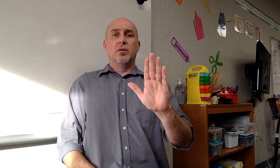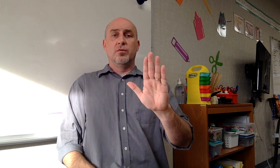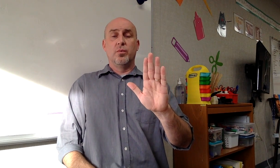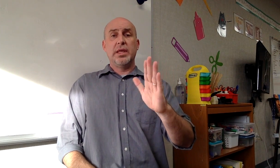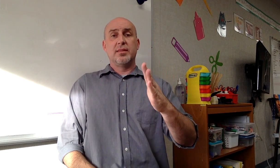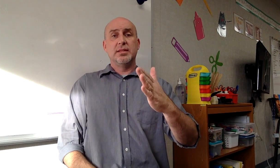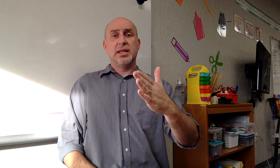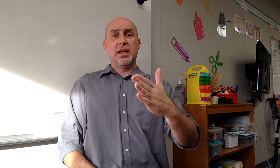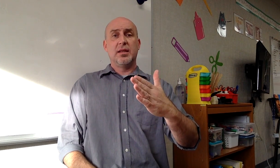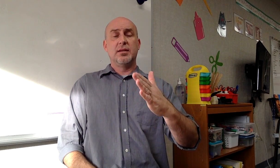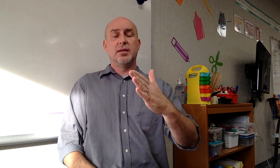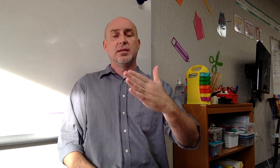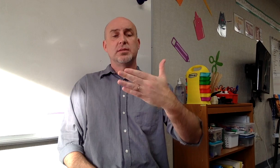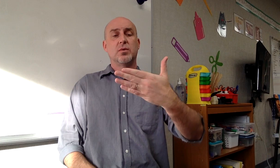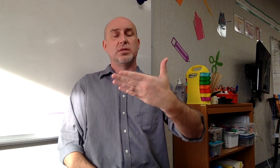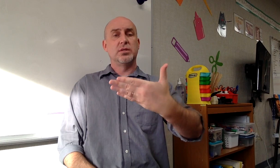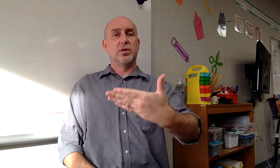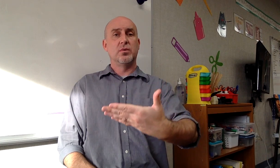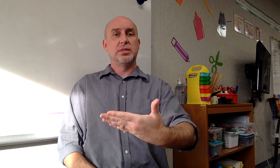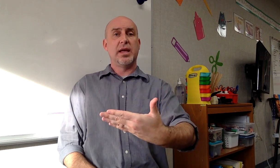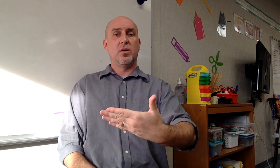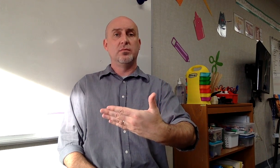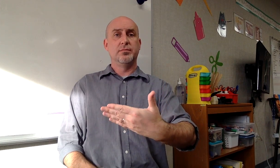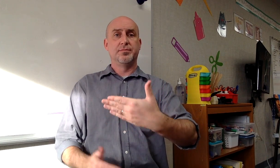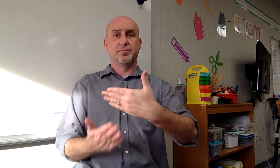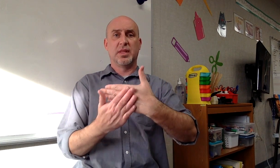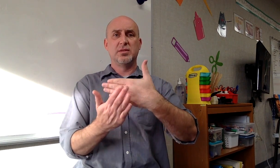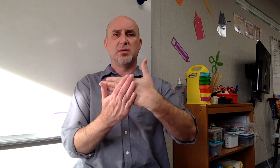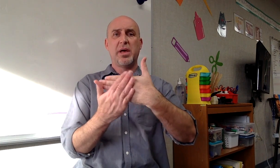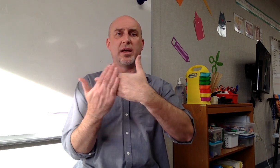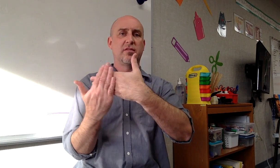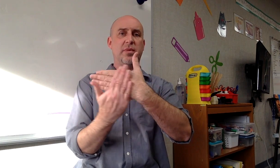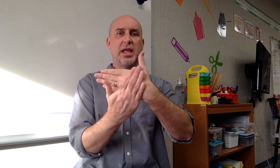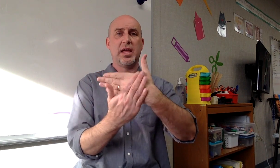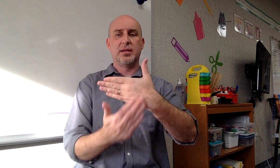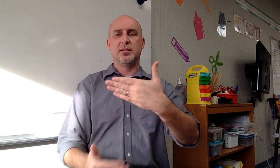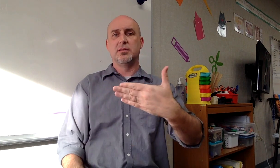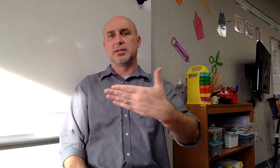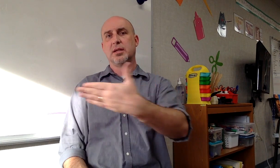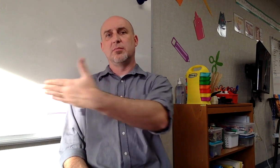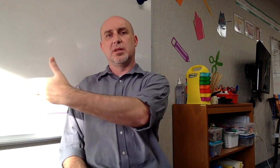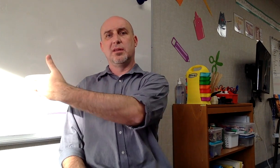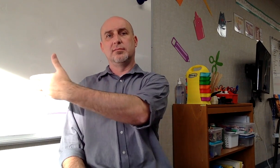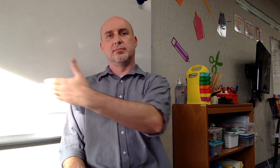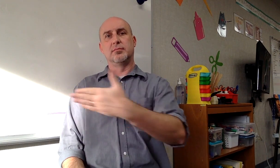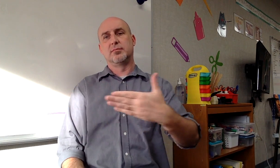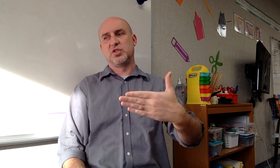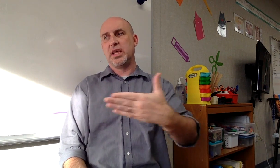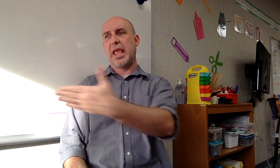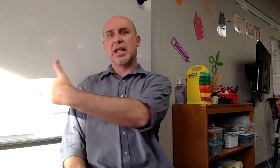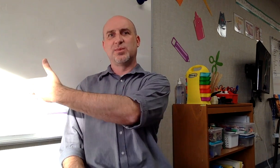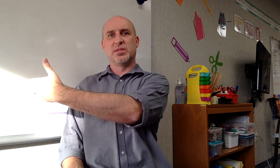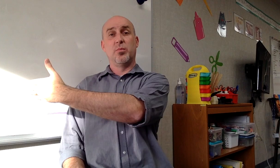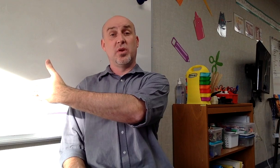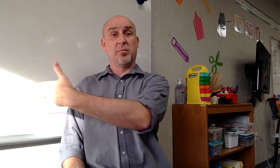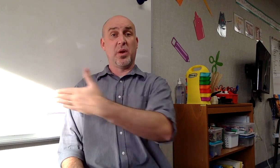For week, this hand is going to go down. Here's the back of my hand. It looks like I'm going to shake hands with someone on my